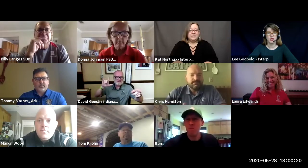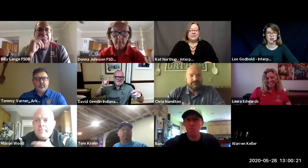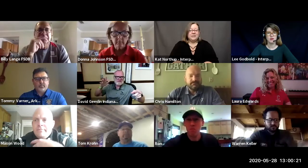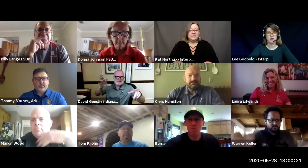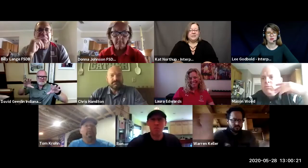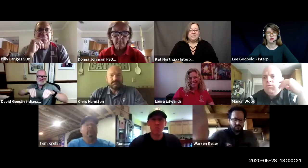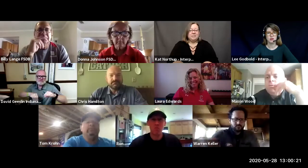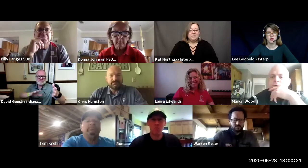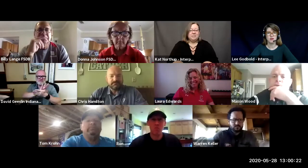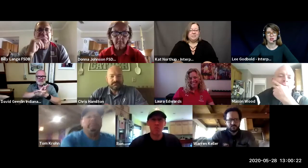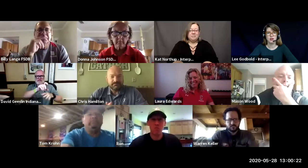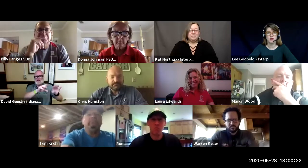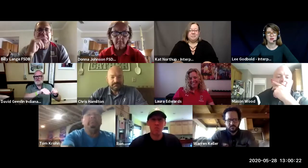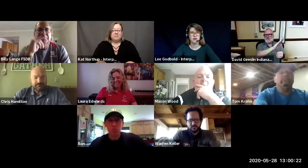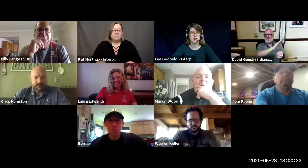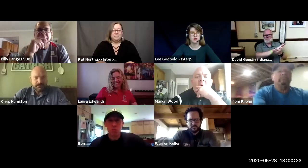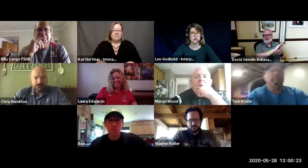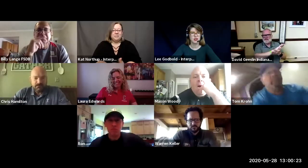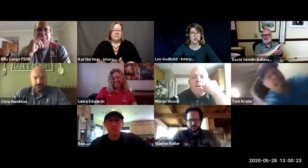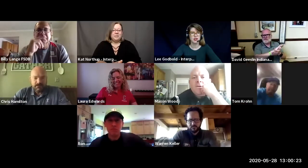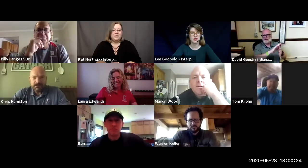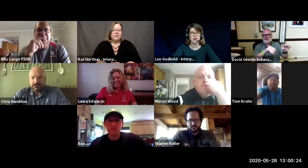Okay, folks are starting to stop video. Okay.